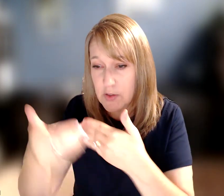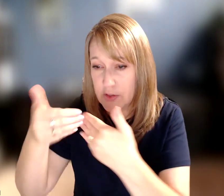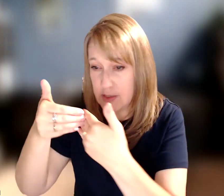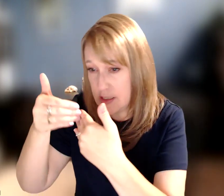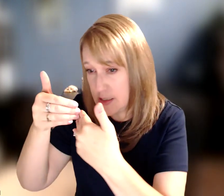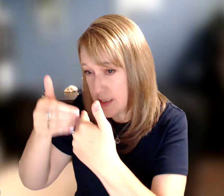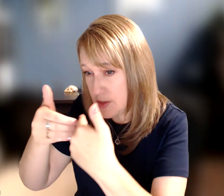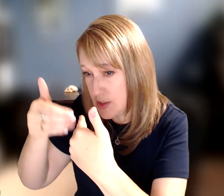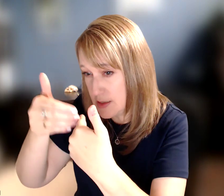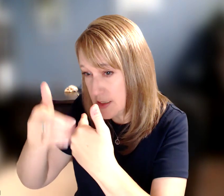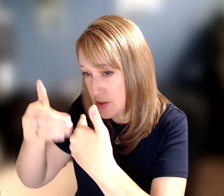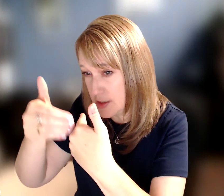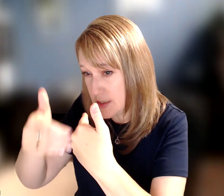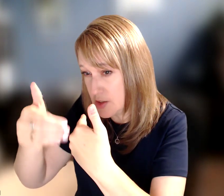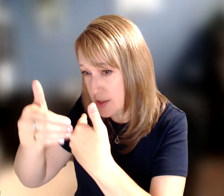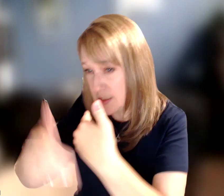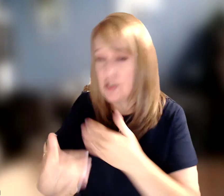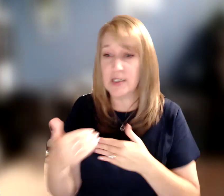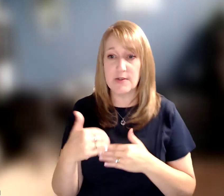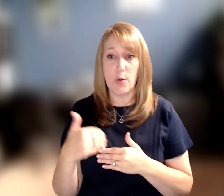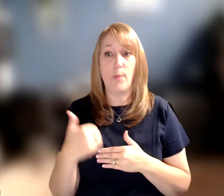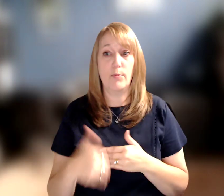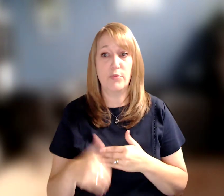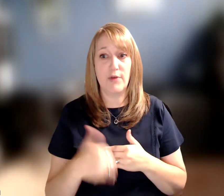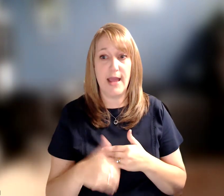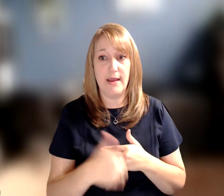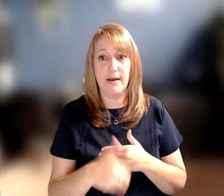you're touching, touching, touching, touching. So bread,